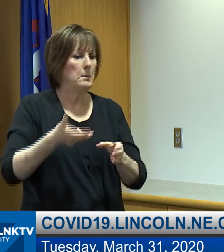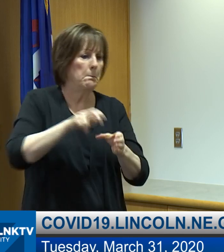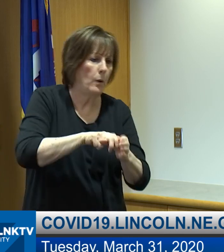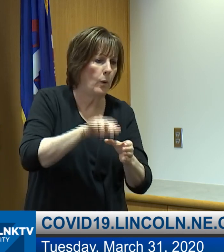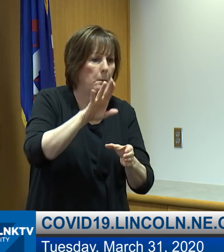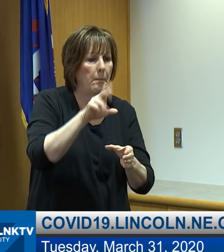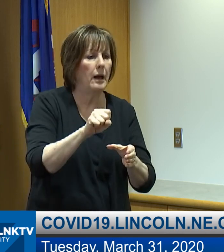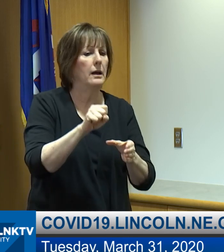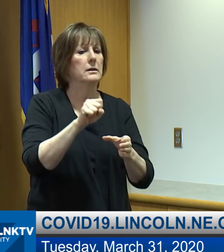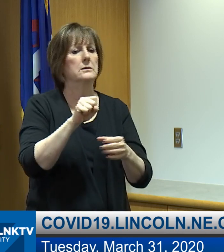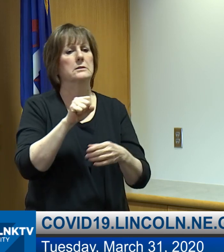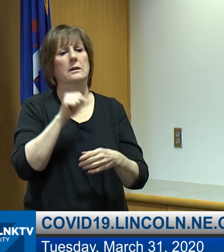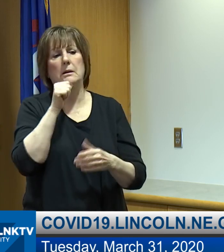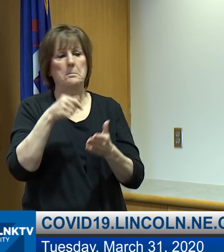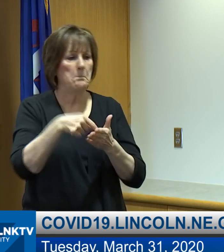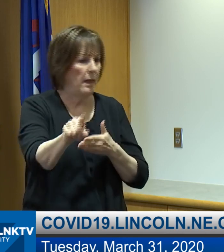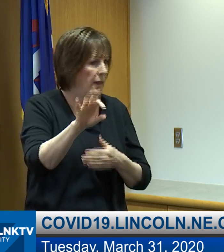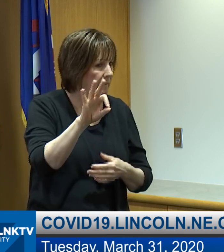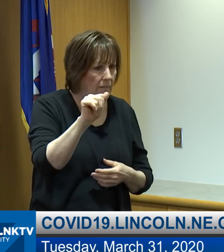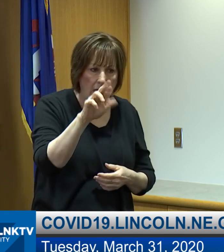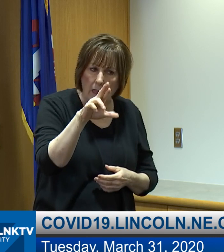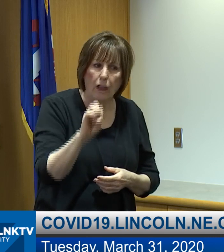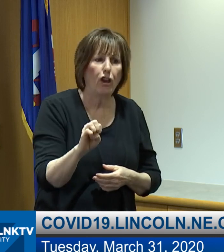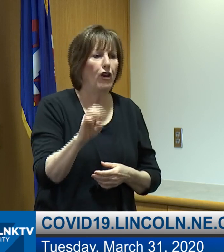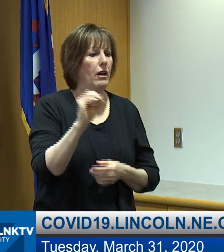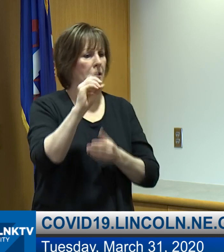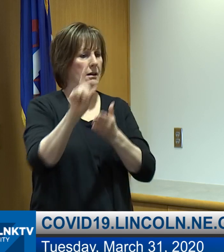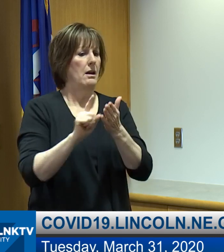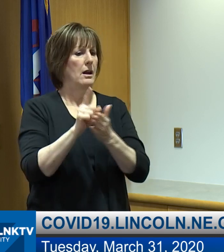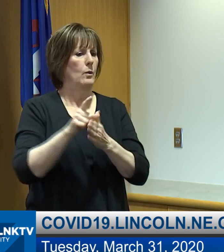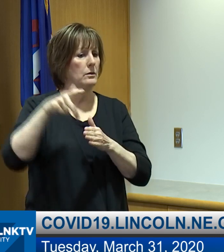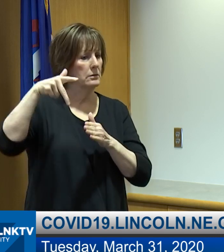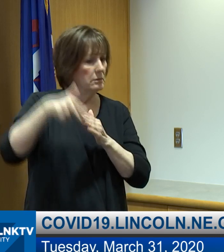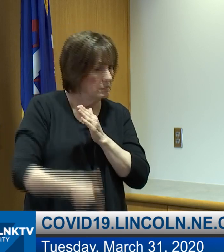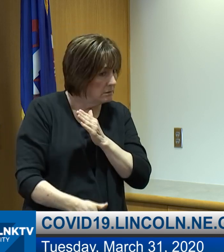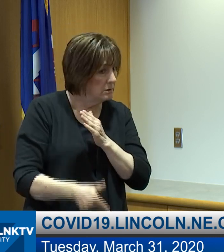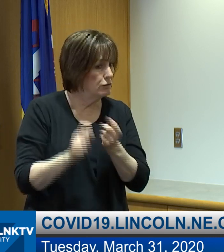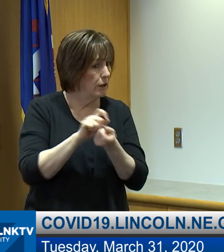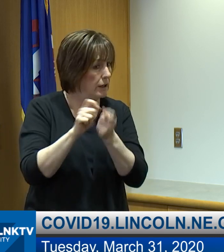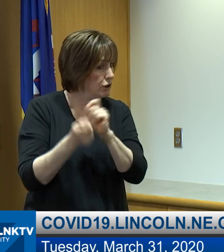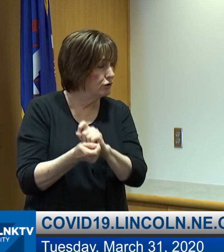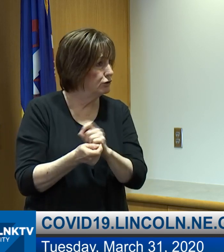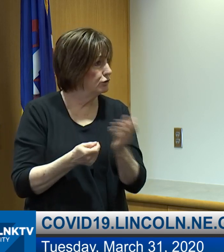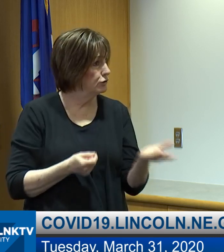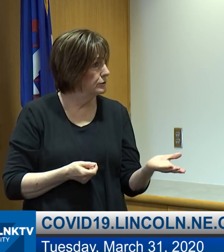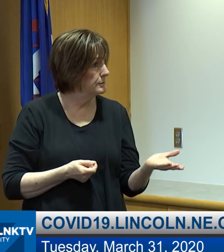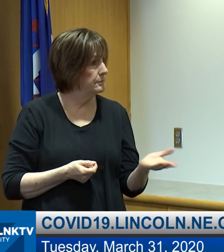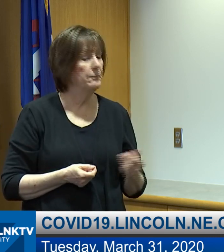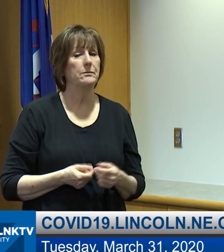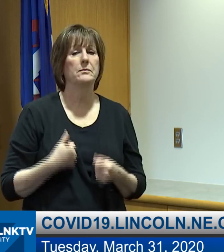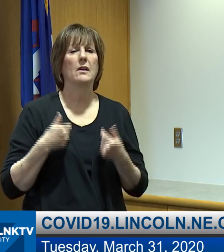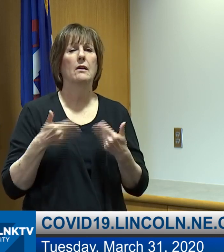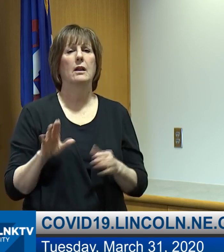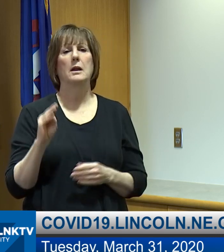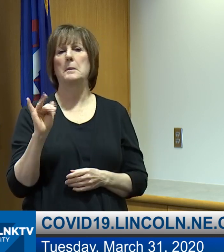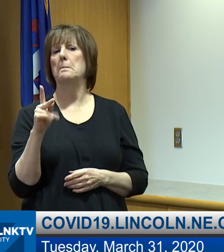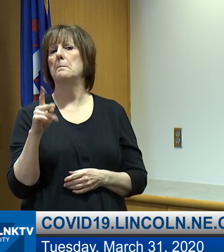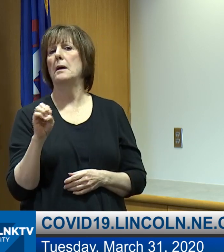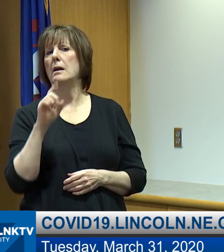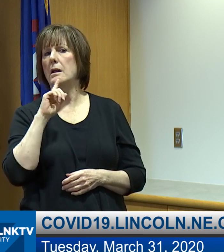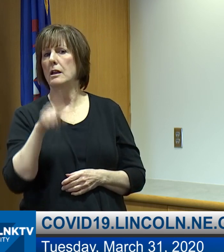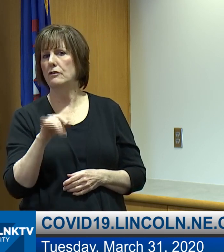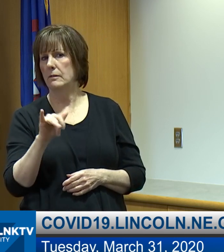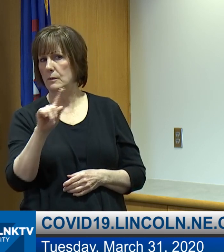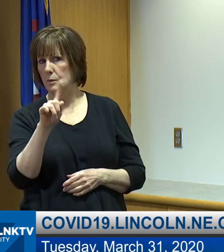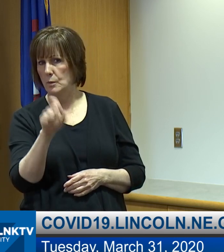bus, not paying fares, and the hours being changed? Let Mike answer